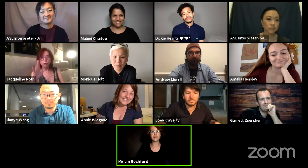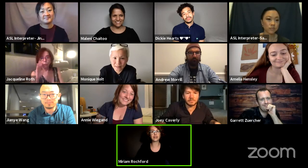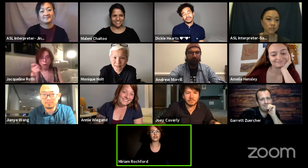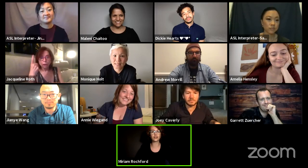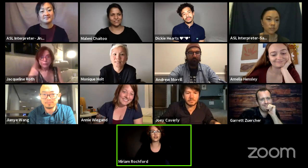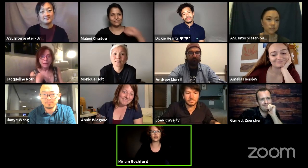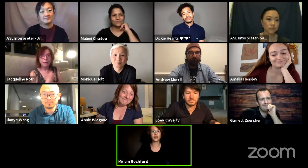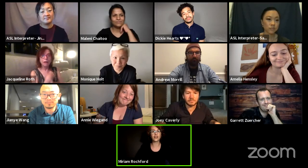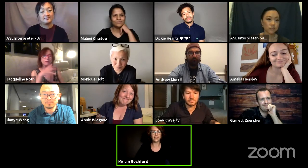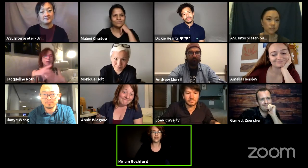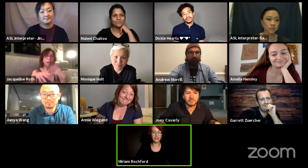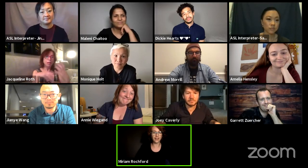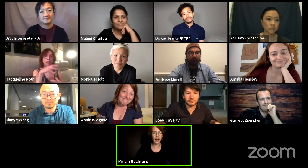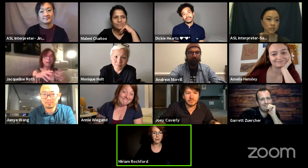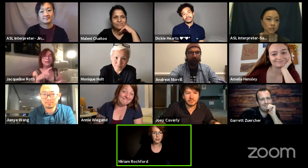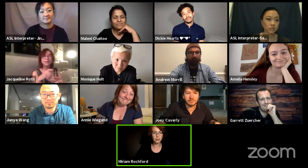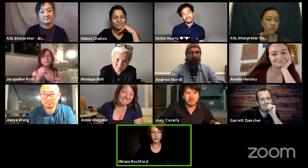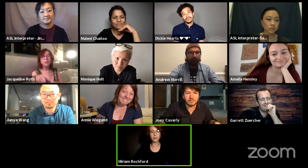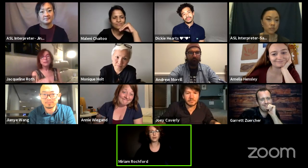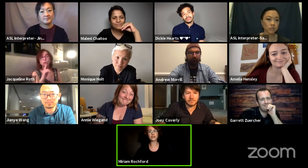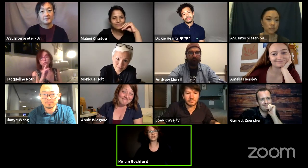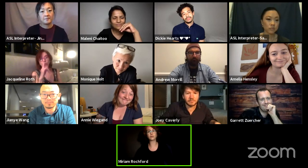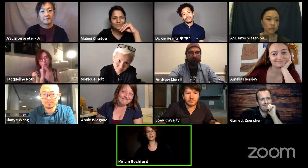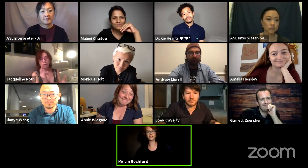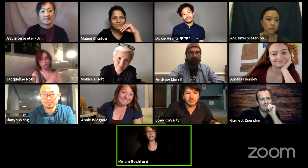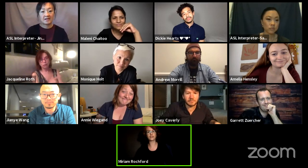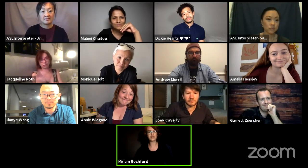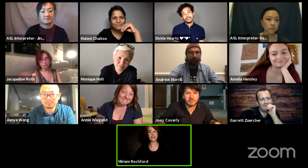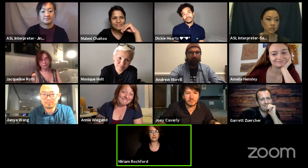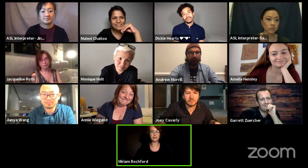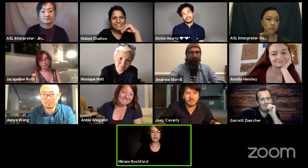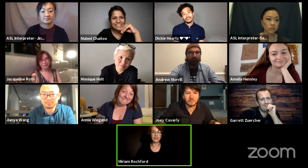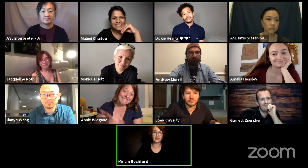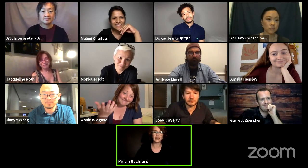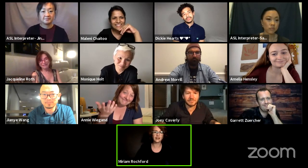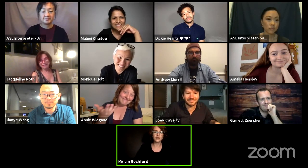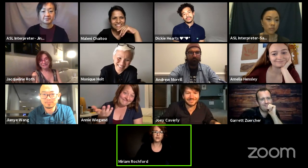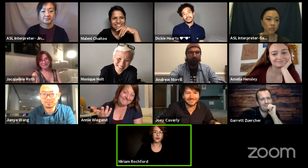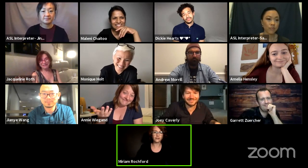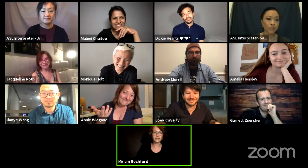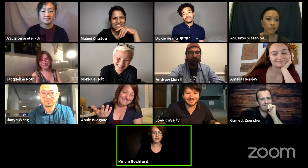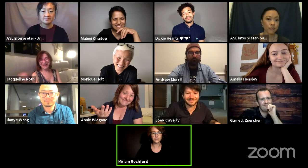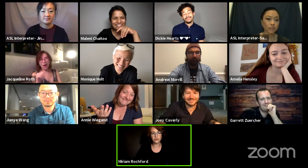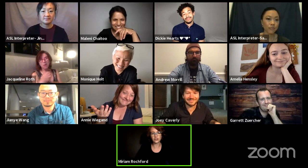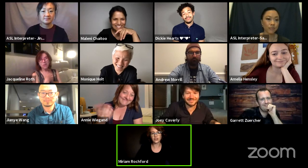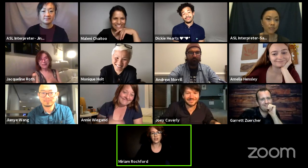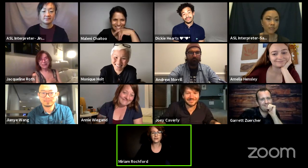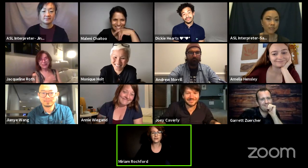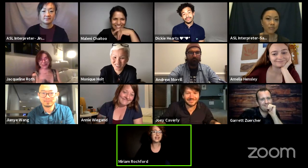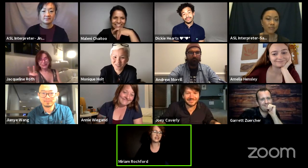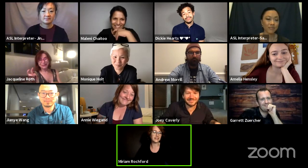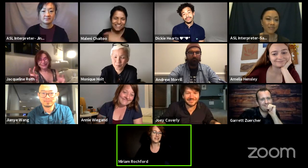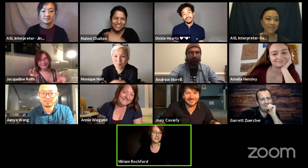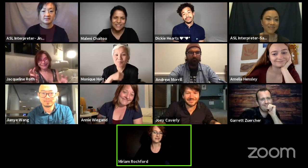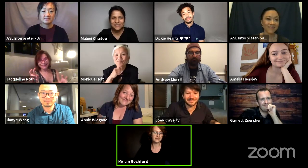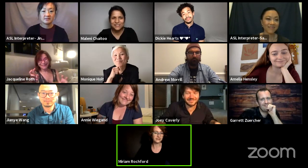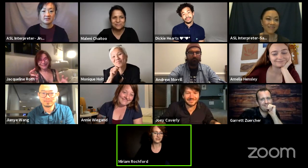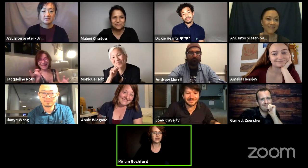make sure that that other person will understand me through all of this confusion. And it's ridiculous. So, you